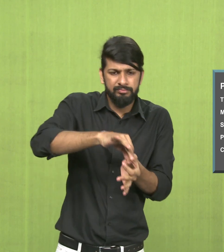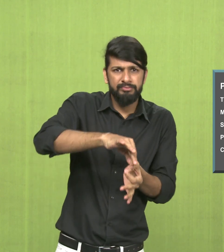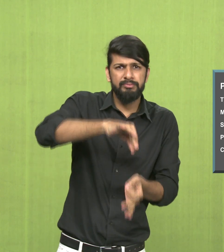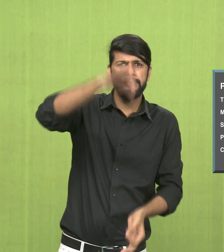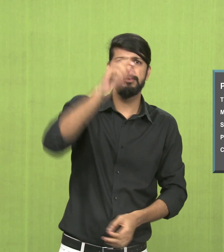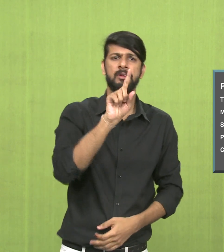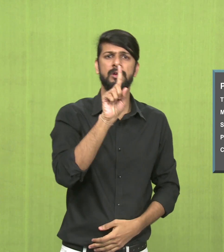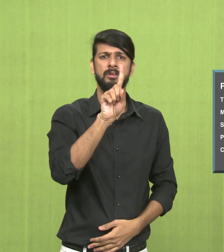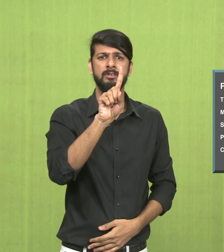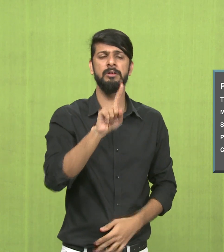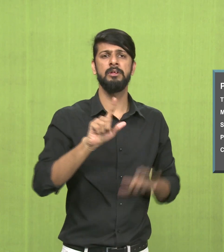fresco, size